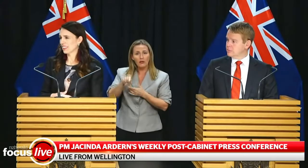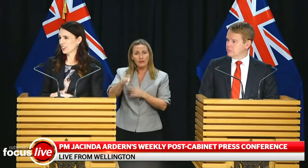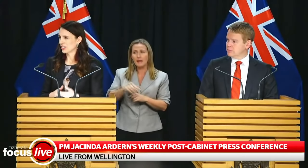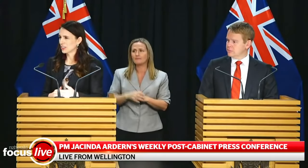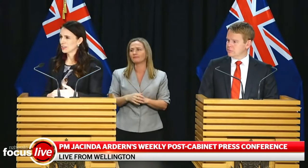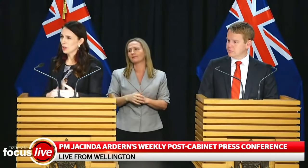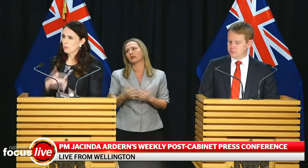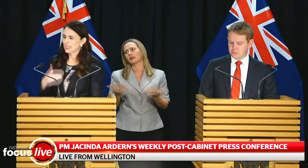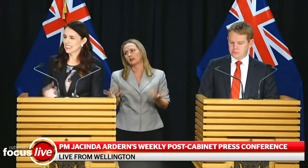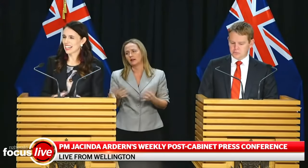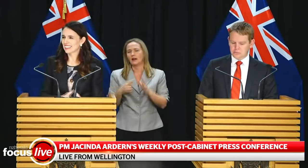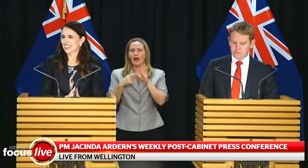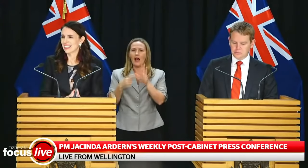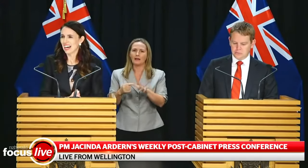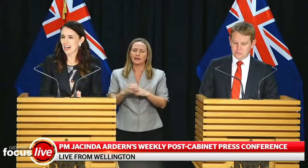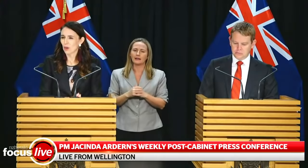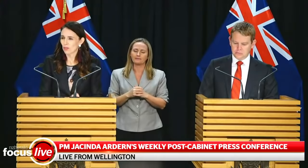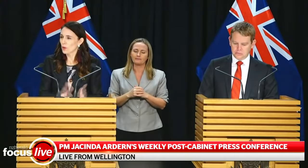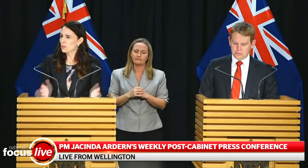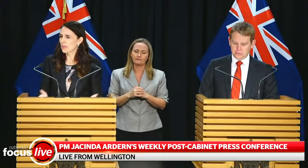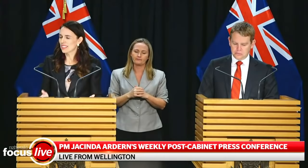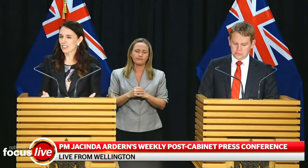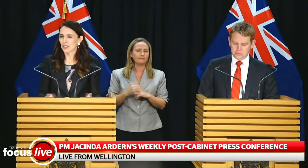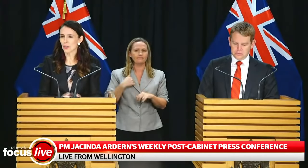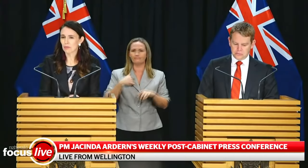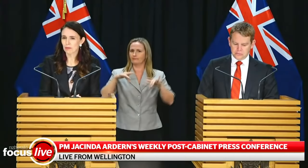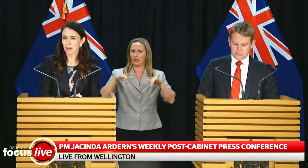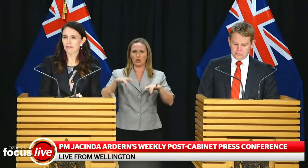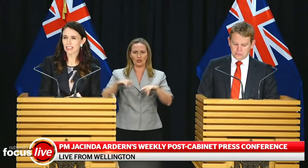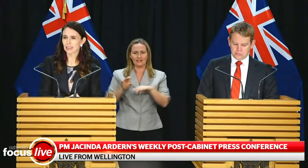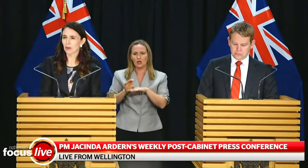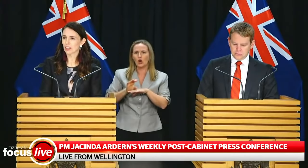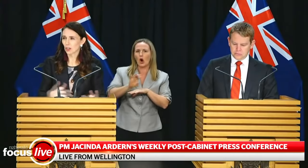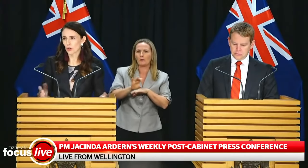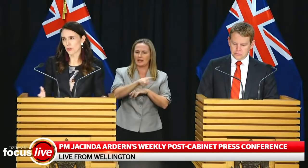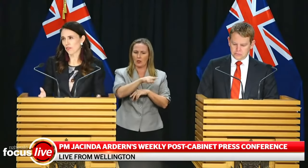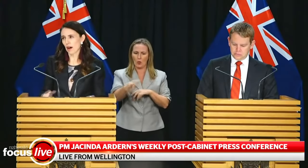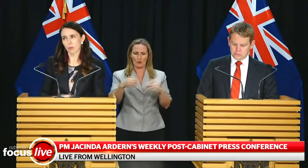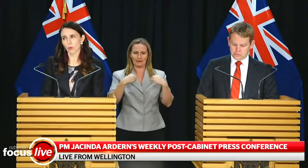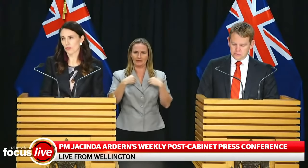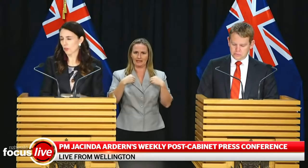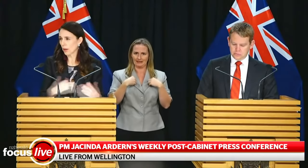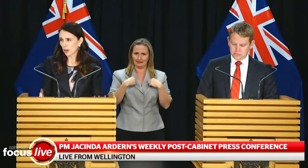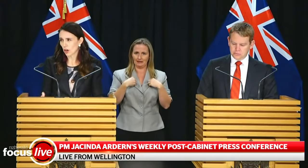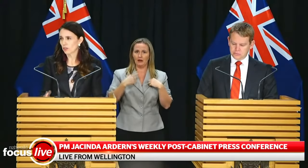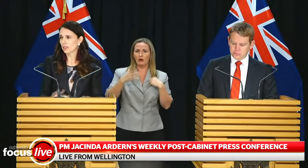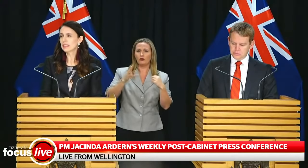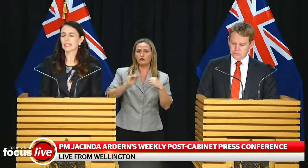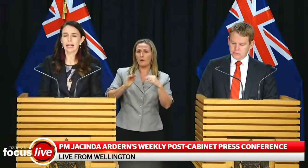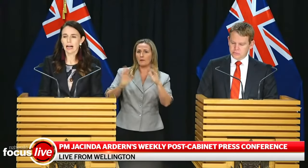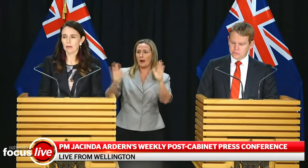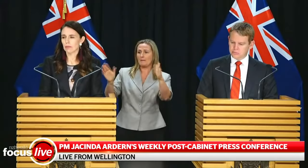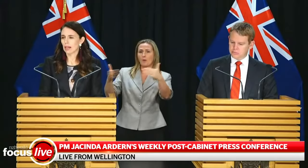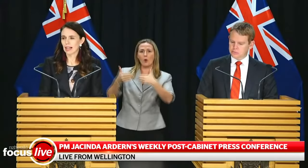a position to compensate those businesses who have been affected by the closure of our borders throughout